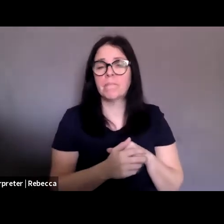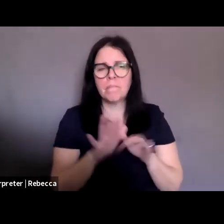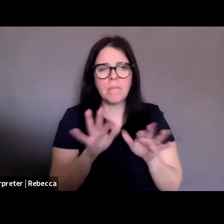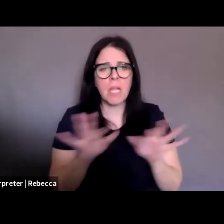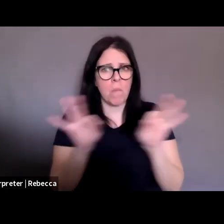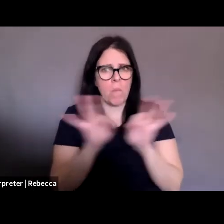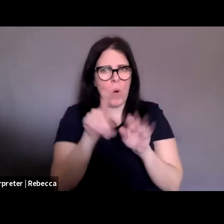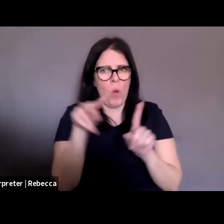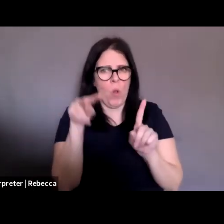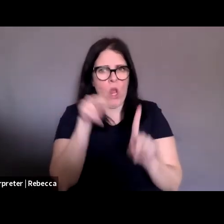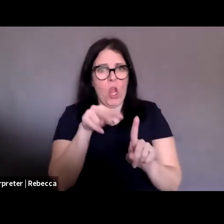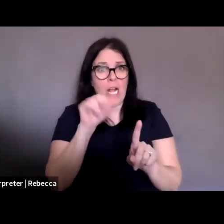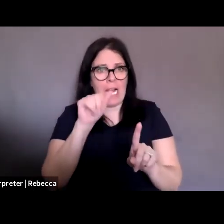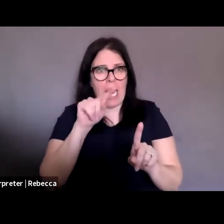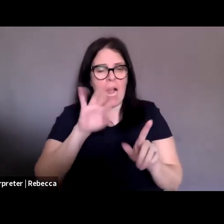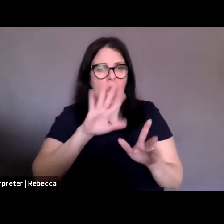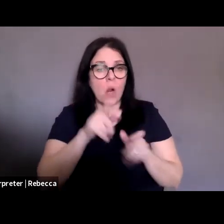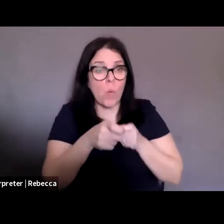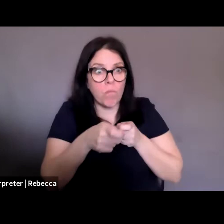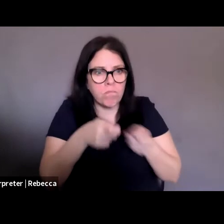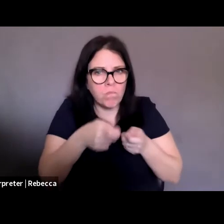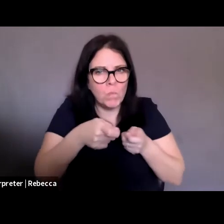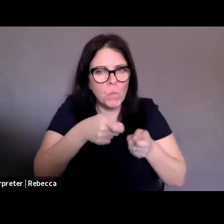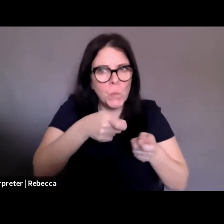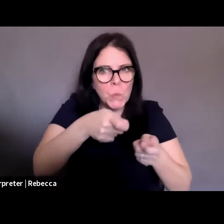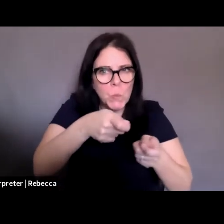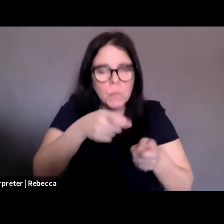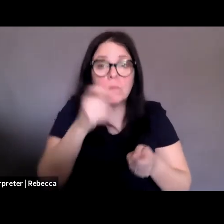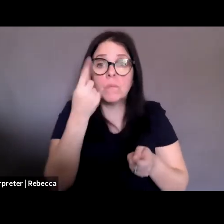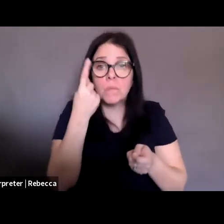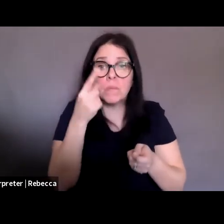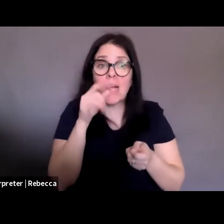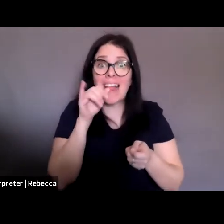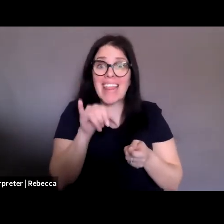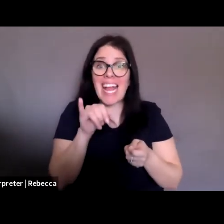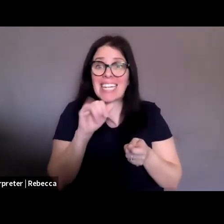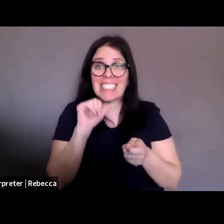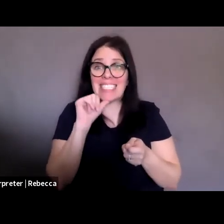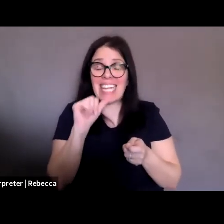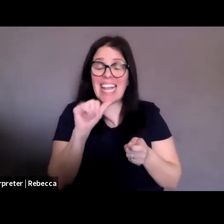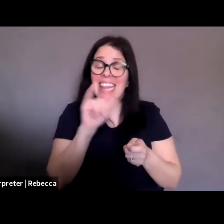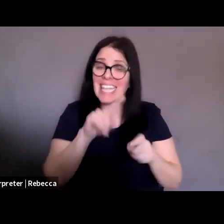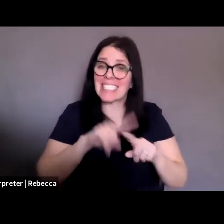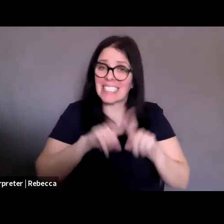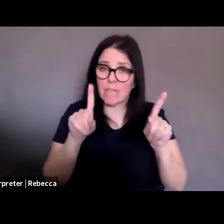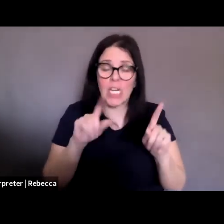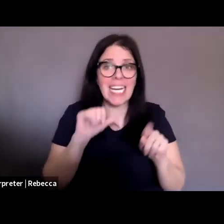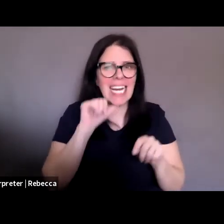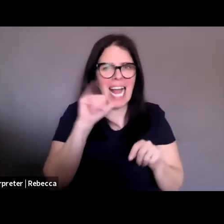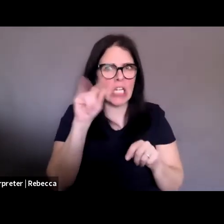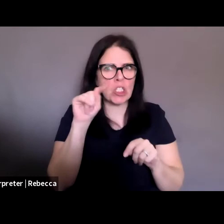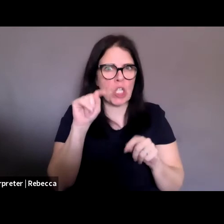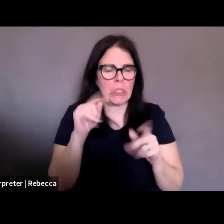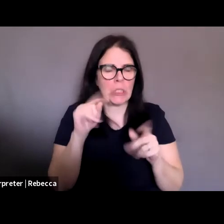is that it is different, not just an extreme form, it is categorically different